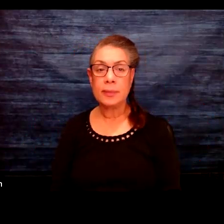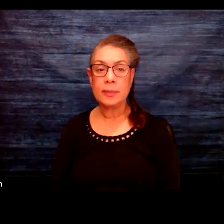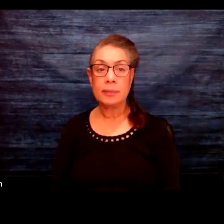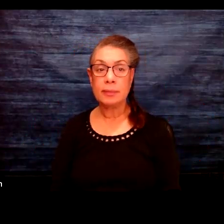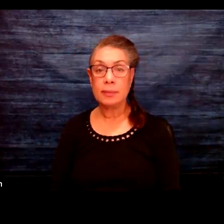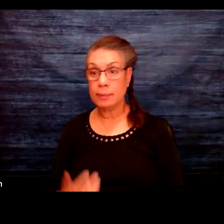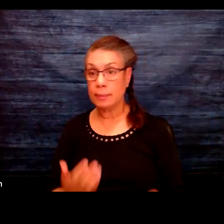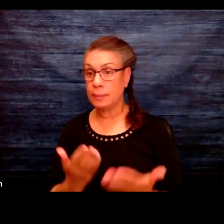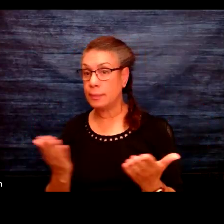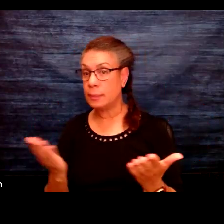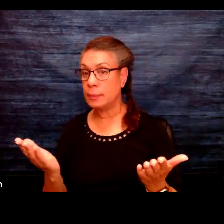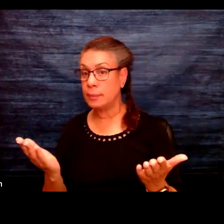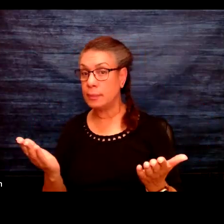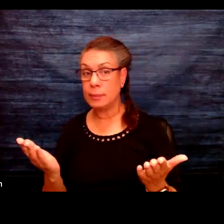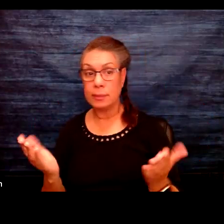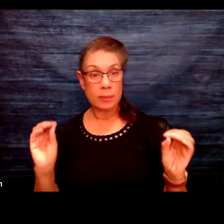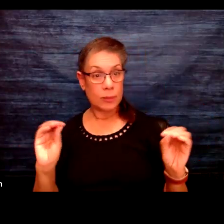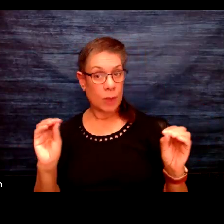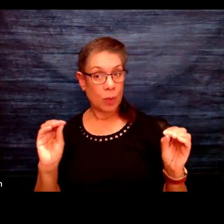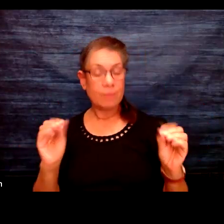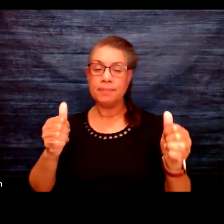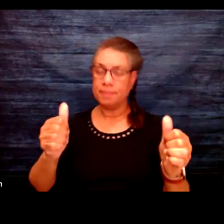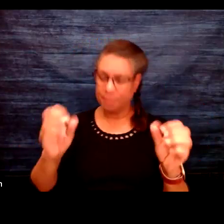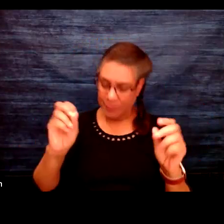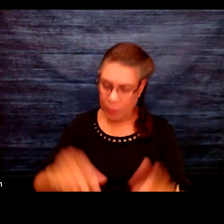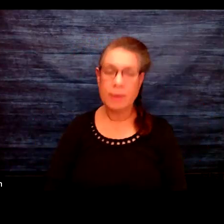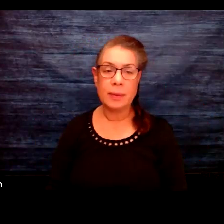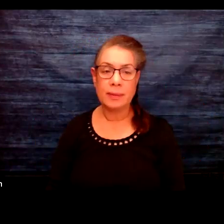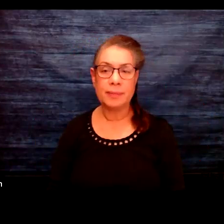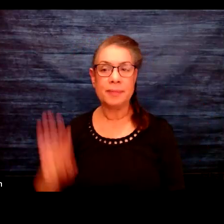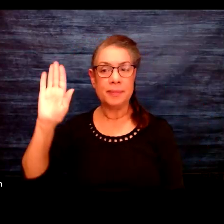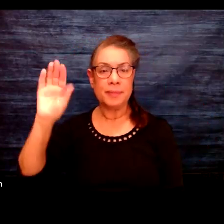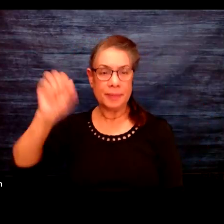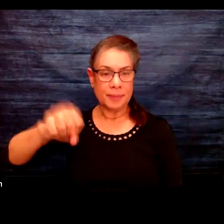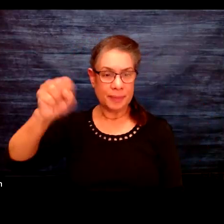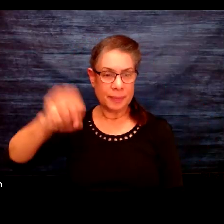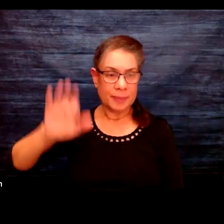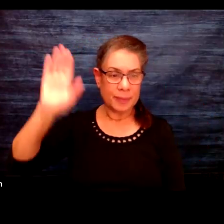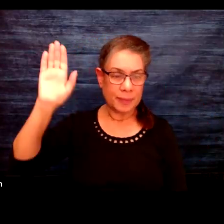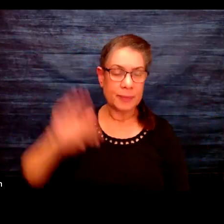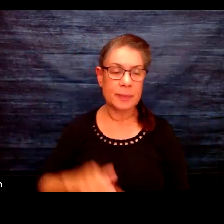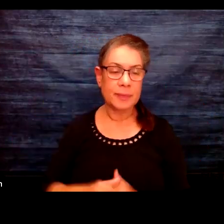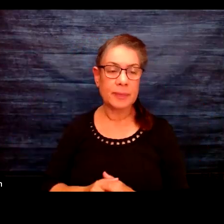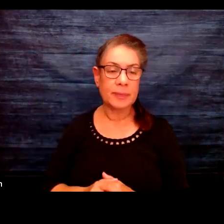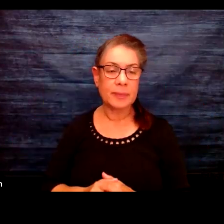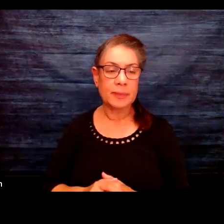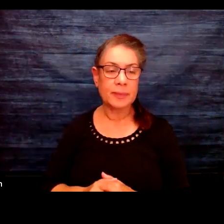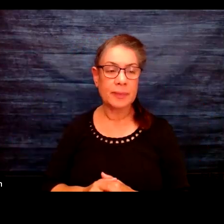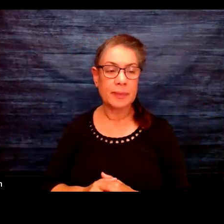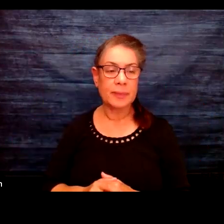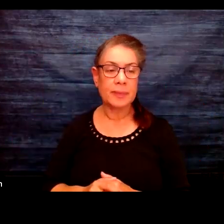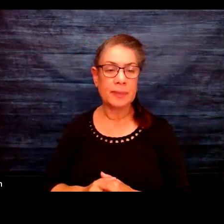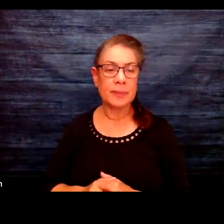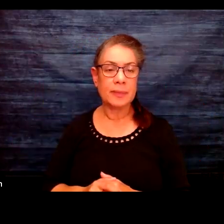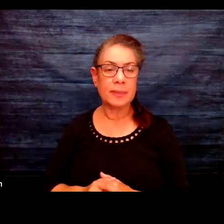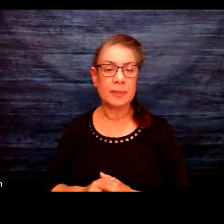Anyone? No? Okay. I'll say, just in general, I think it's better that